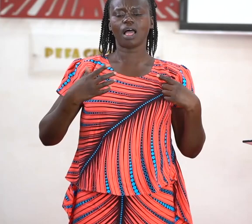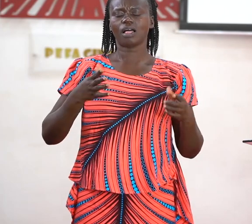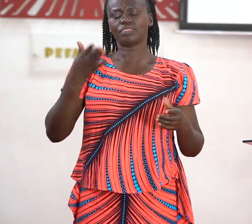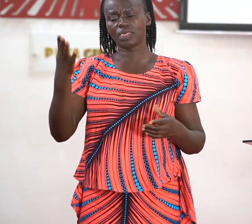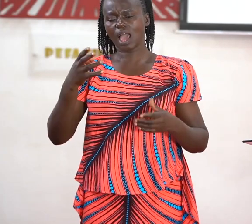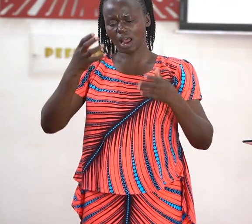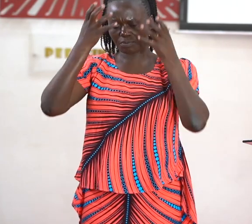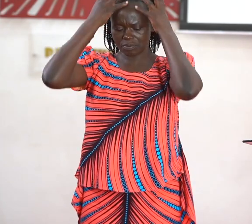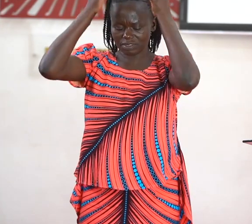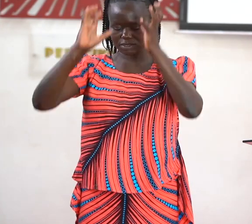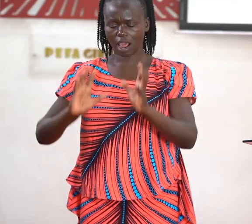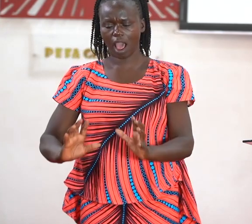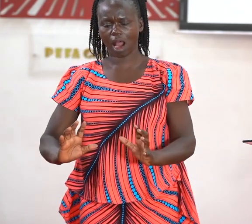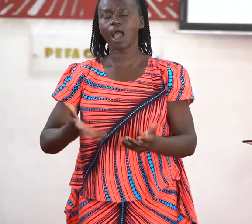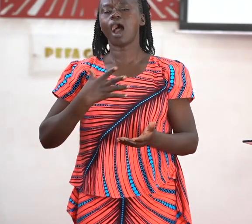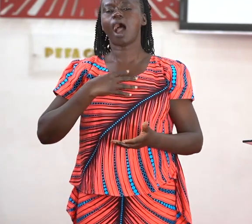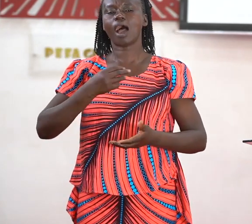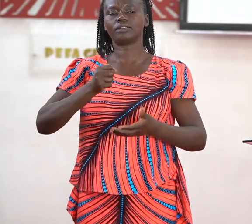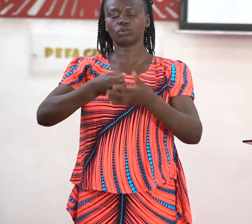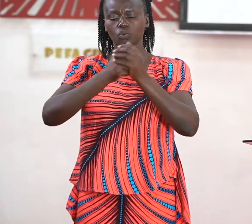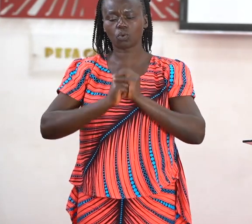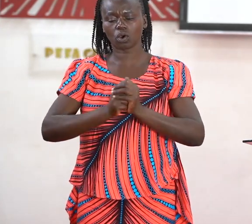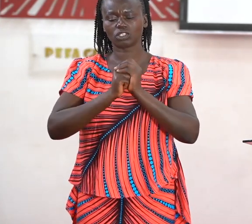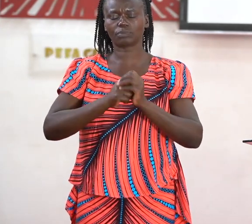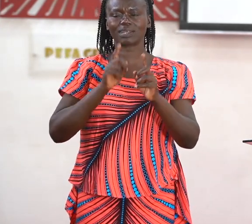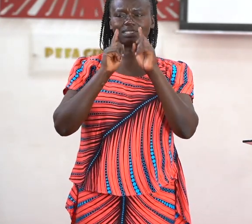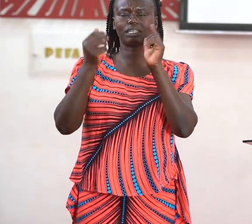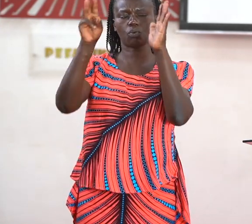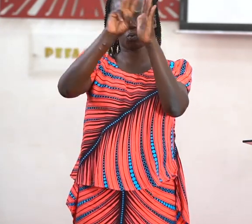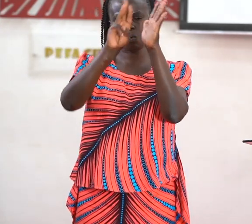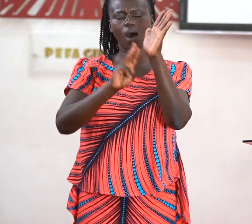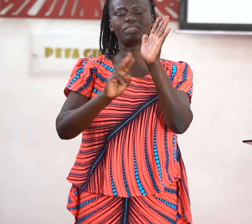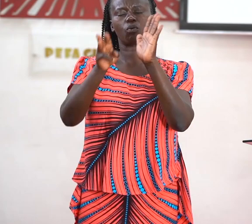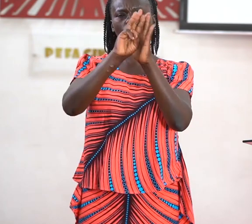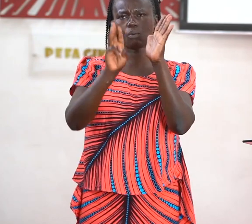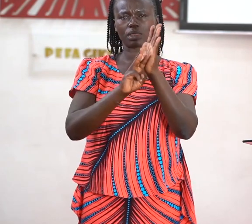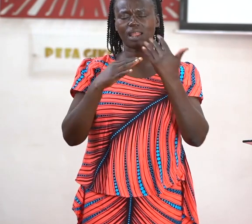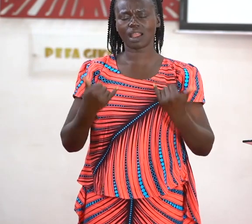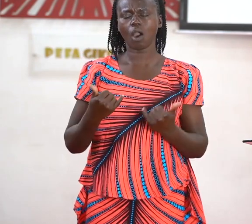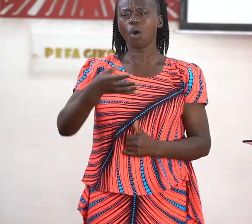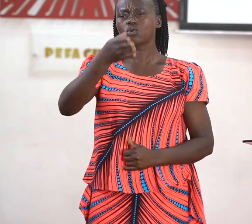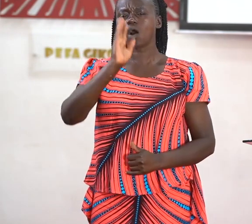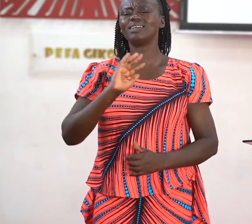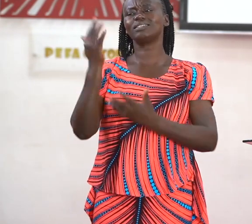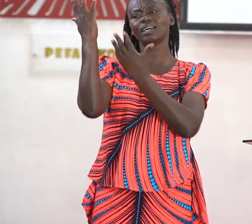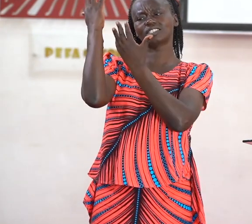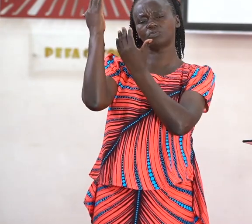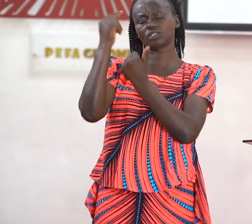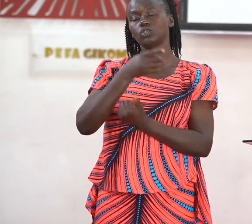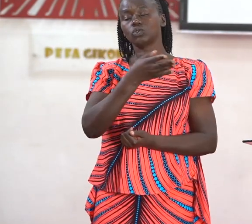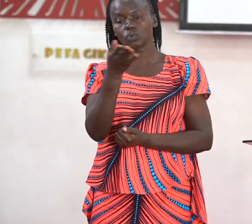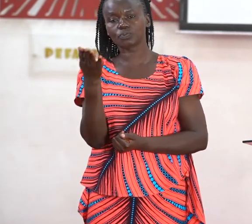crowns before the throne, saying, worthy, worthy, worthy. And so God, he is expecting you